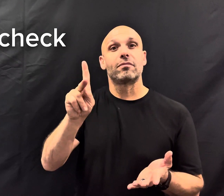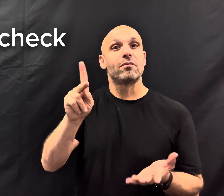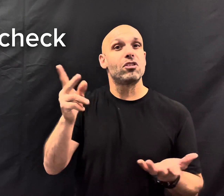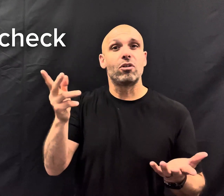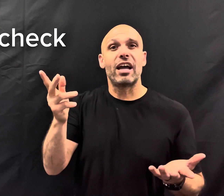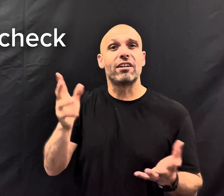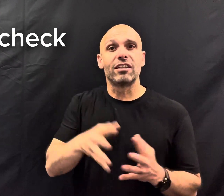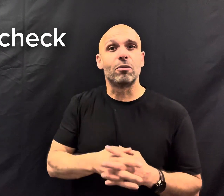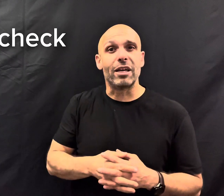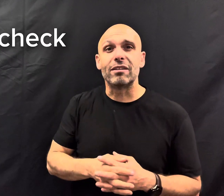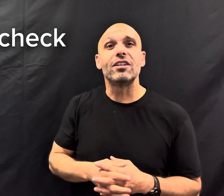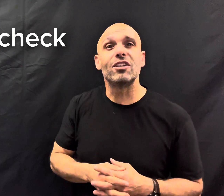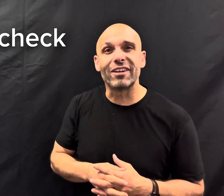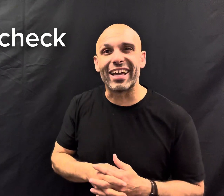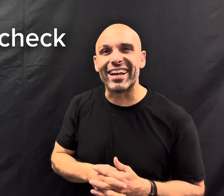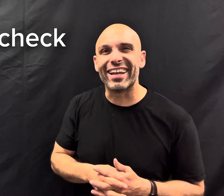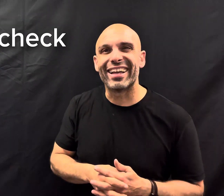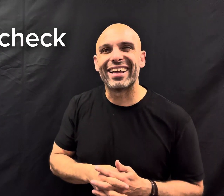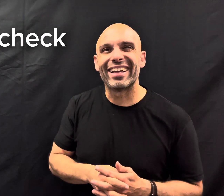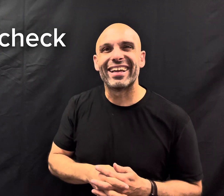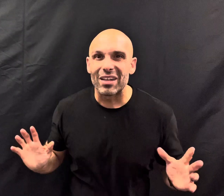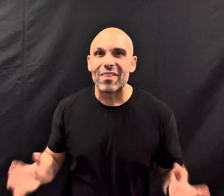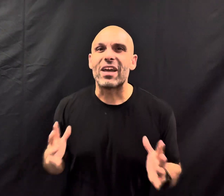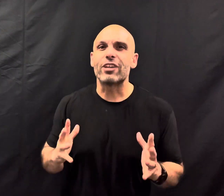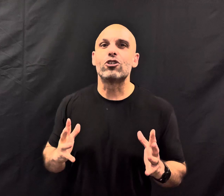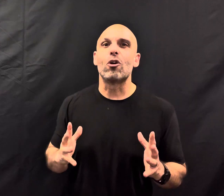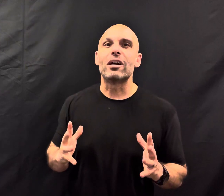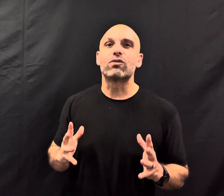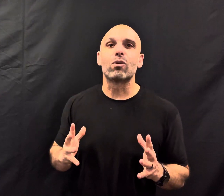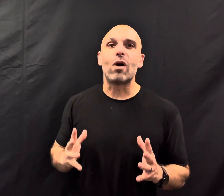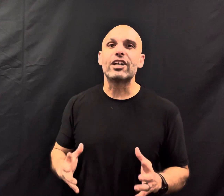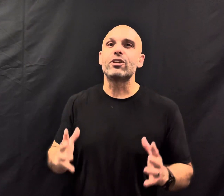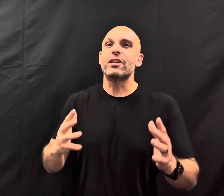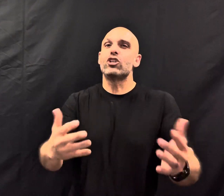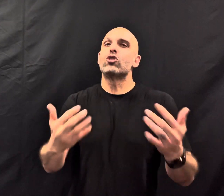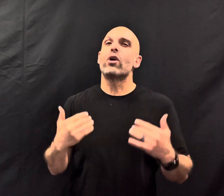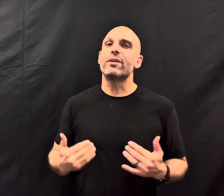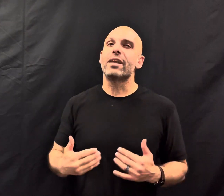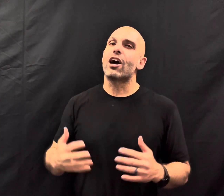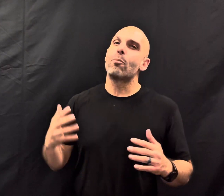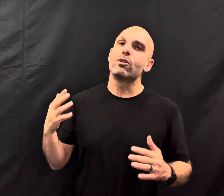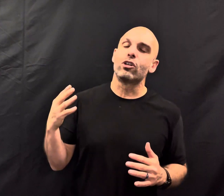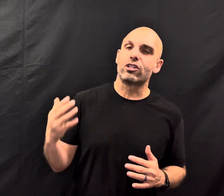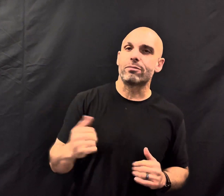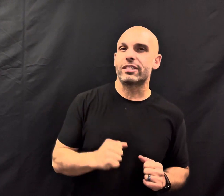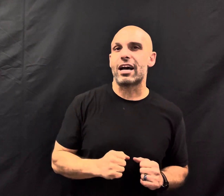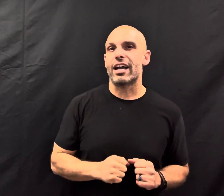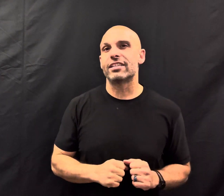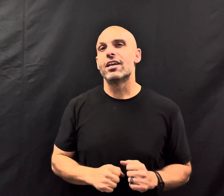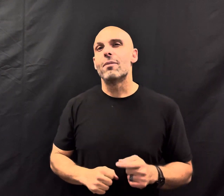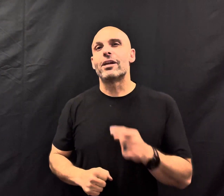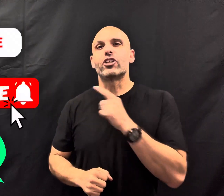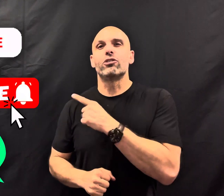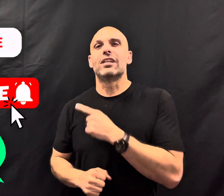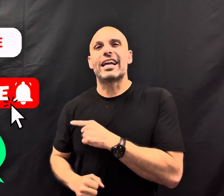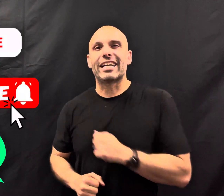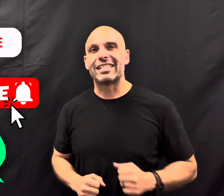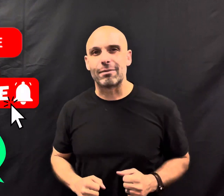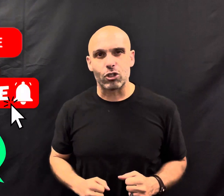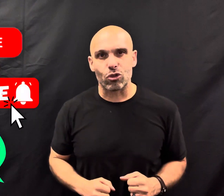Slow down a little bit. You'll get it. Thank you so much for watching me, joining me. I hope you learned some signs. Make sure you like and